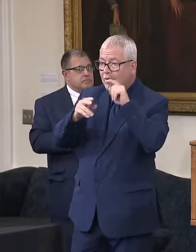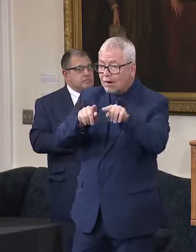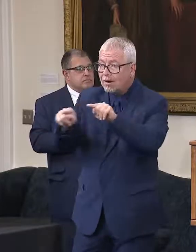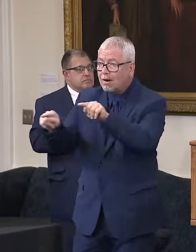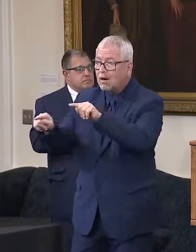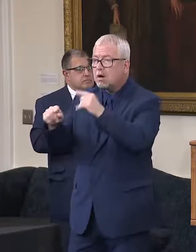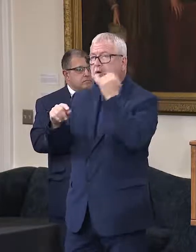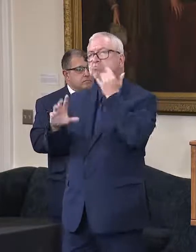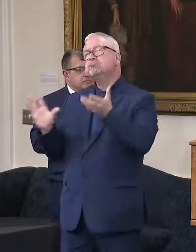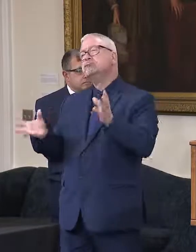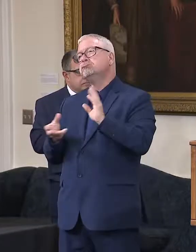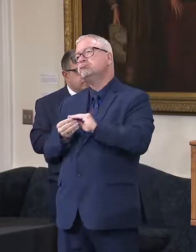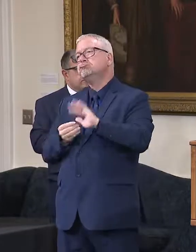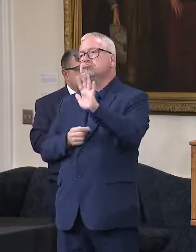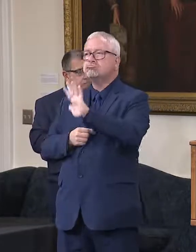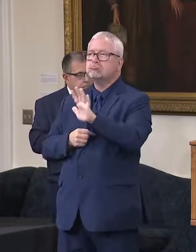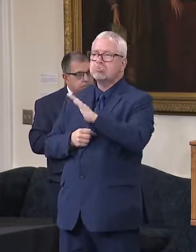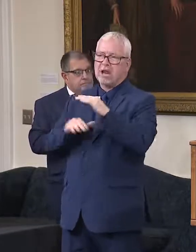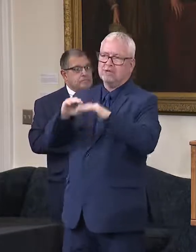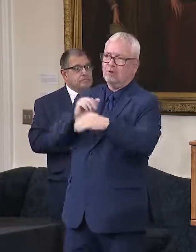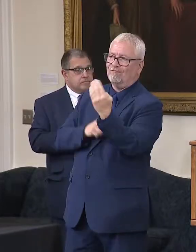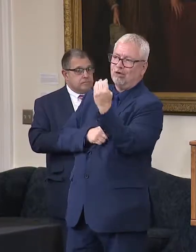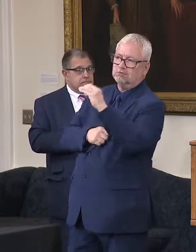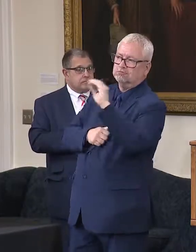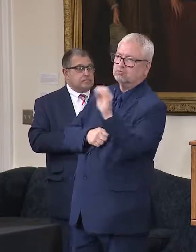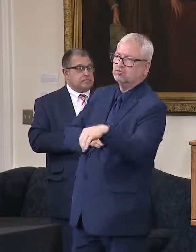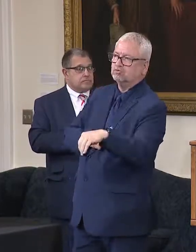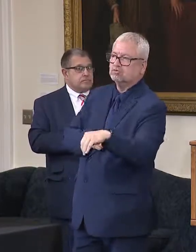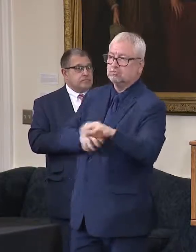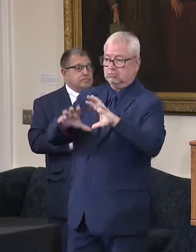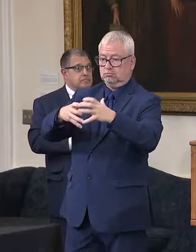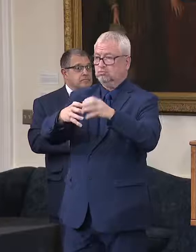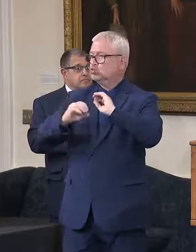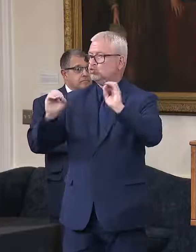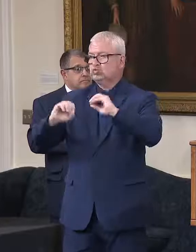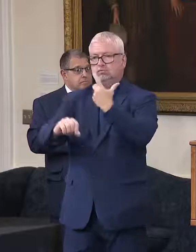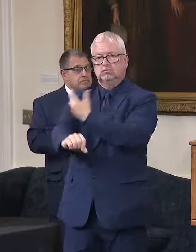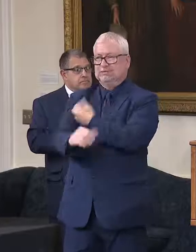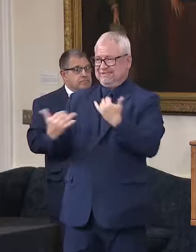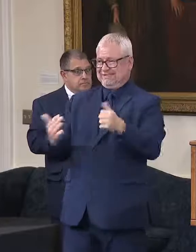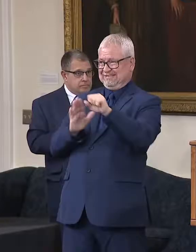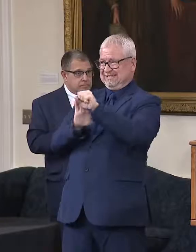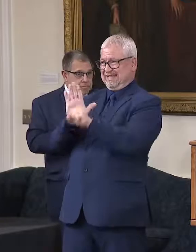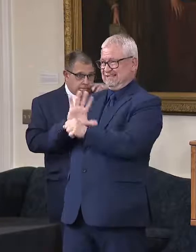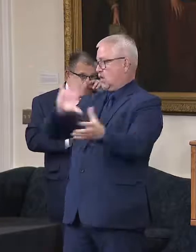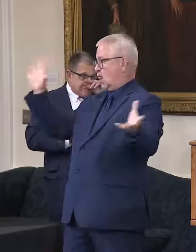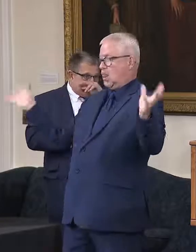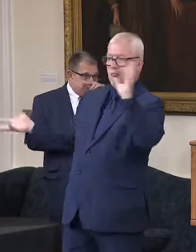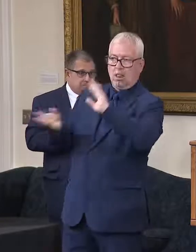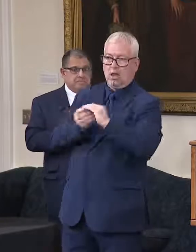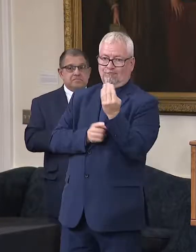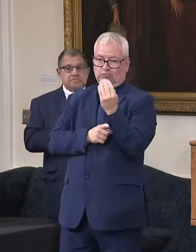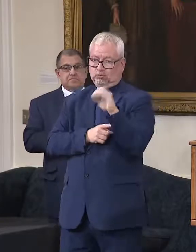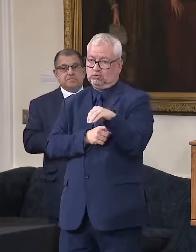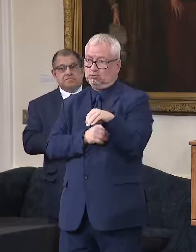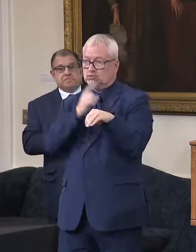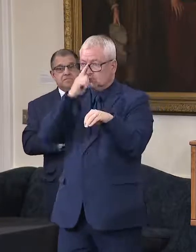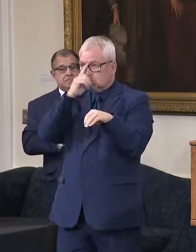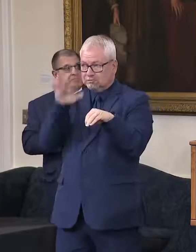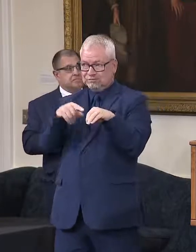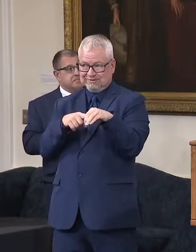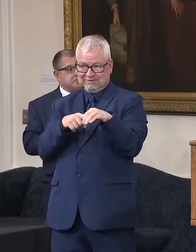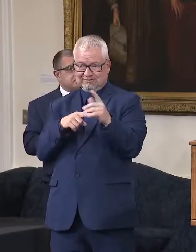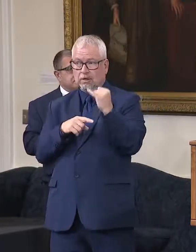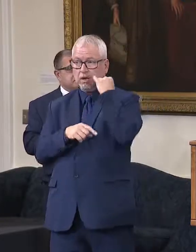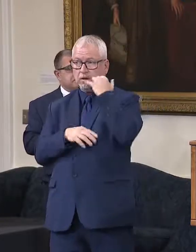14% unvaccinated. When we get to 100% of people vaccinated, every single hospitalization and death will be people that have already been vaccinated but have